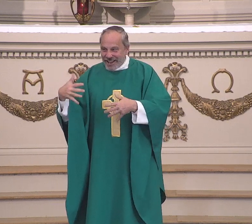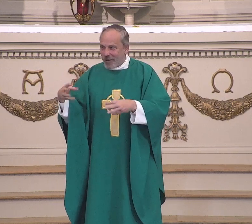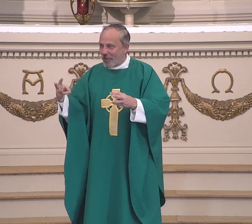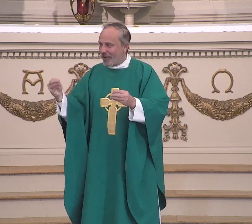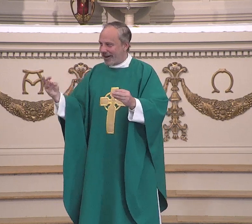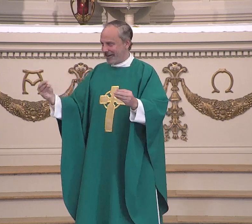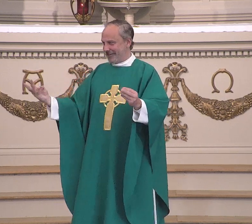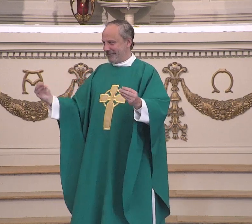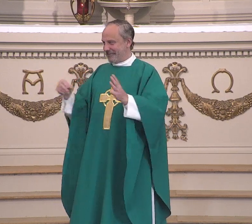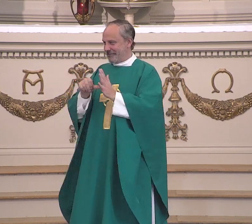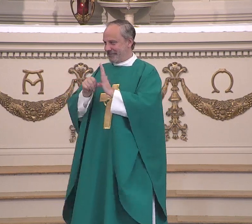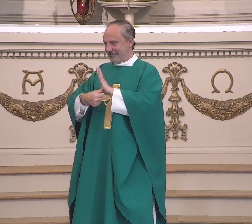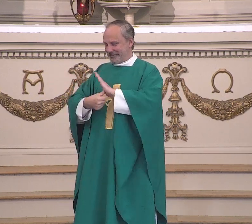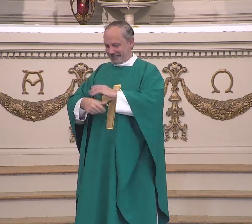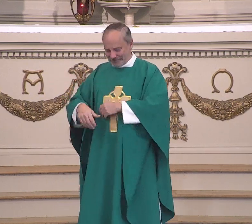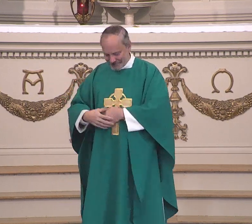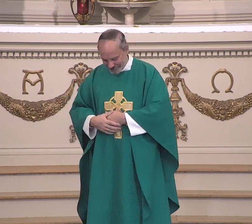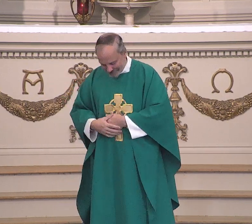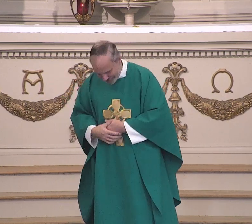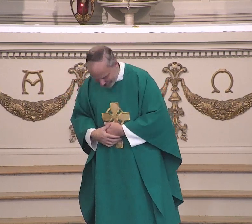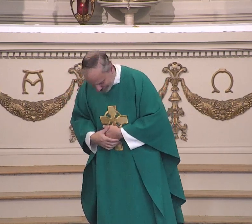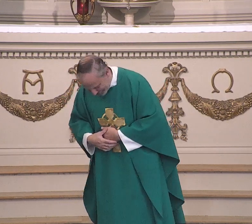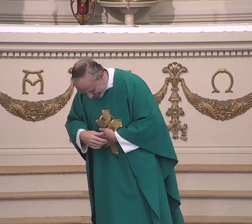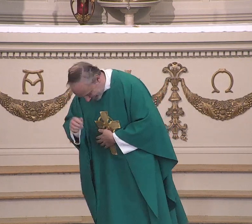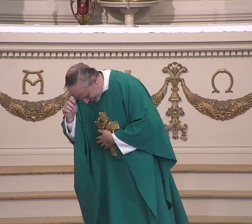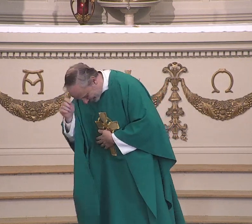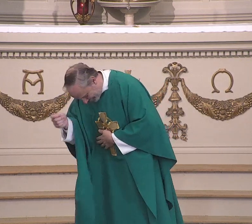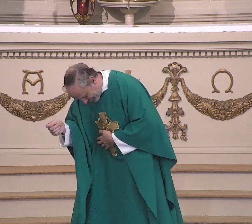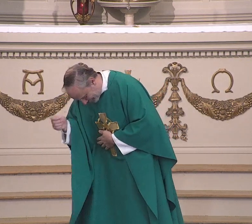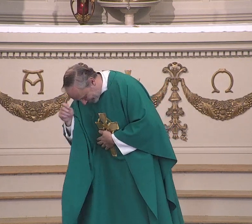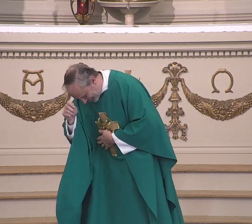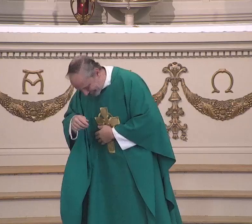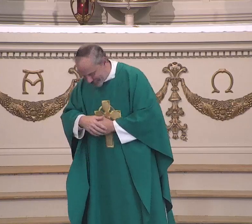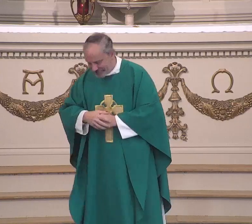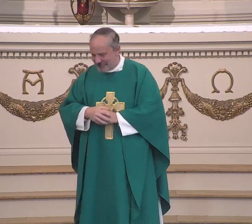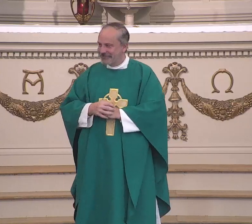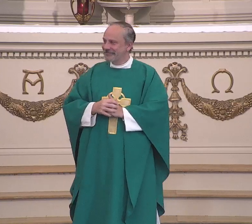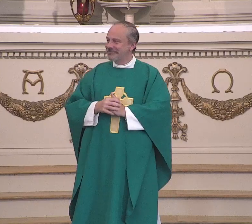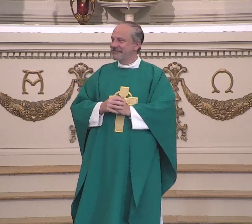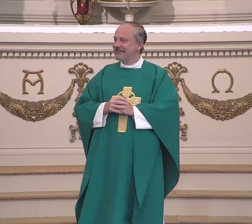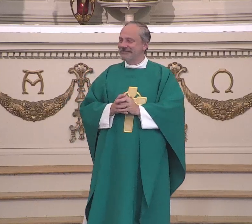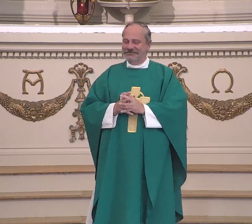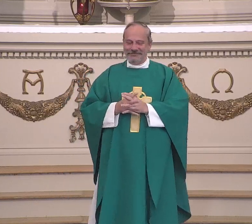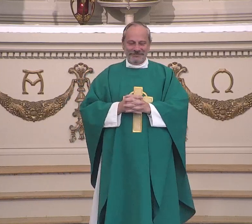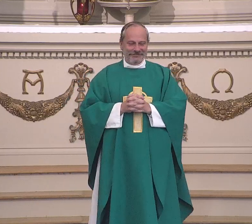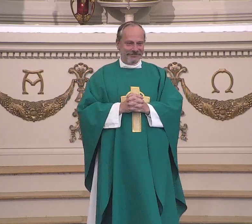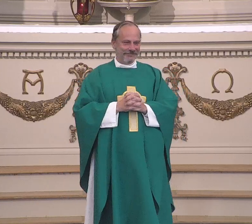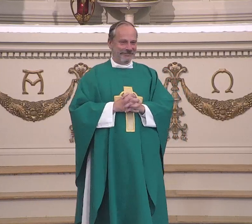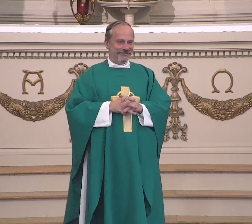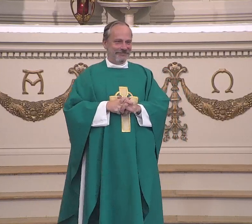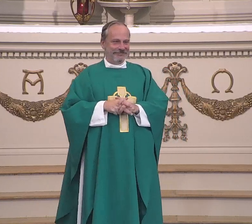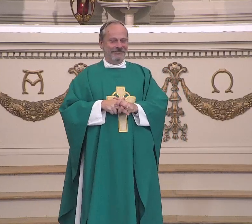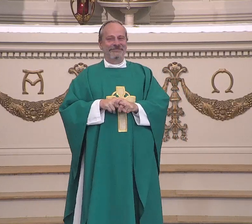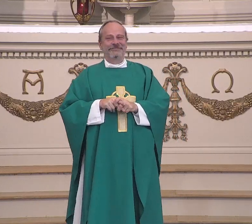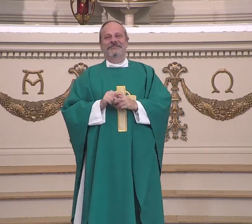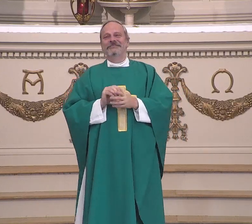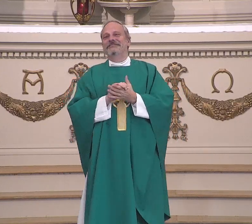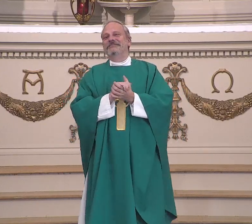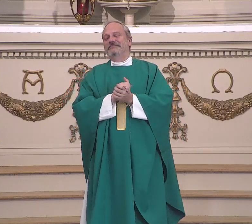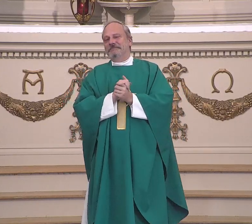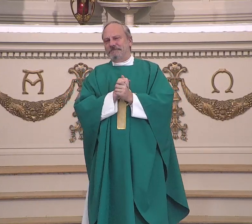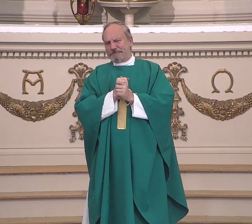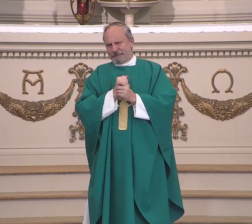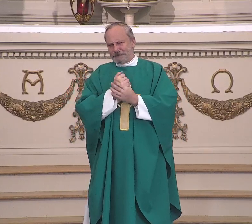79? Wow, that is impressive. Hats off to you, sir.